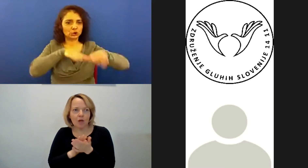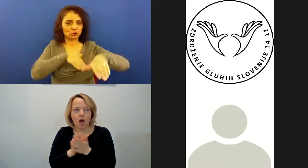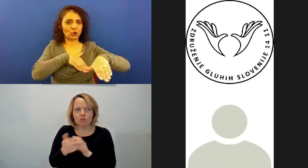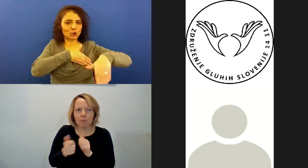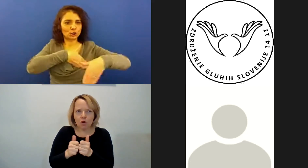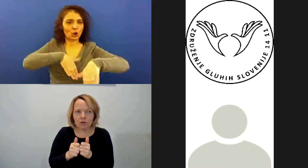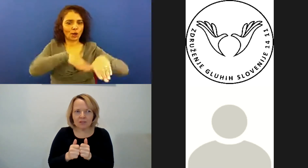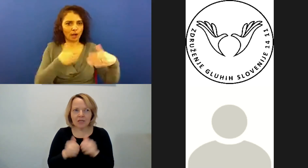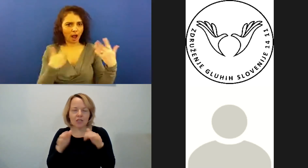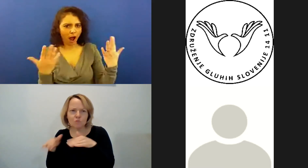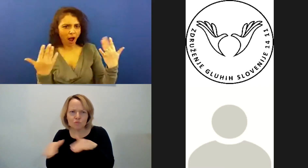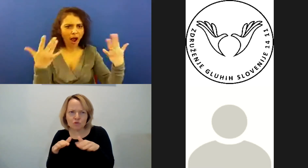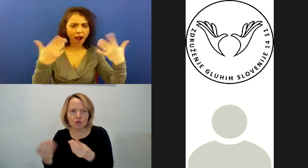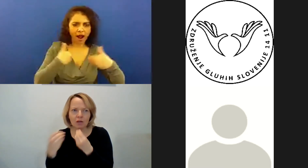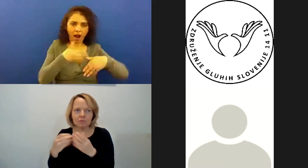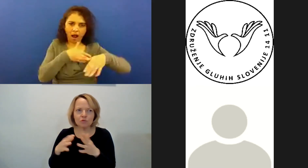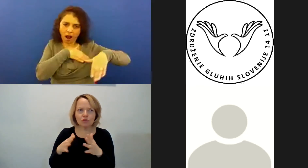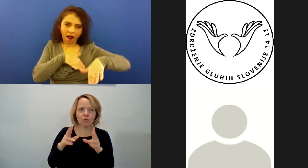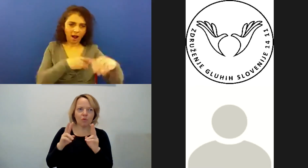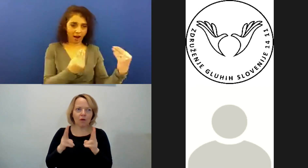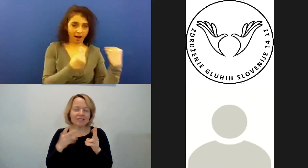And this was mutual.